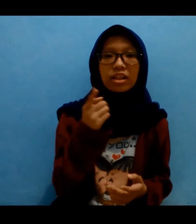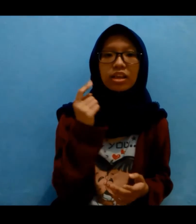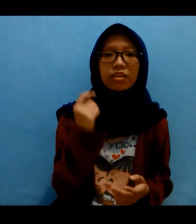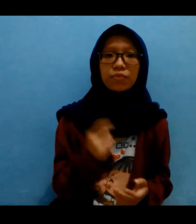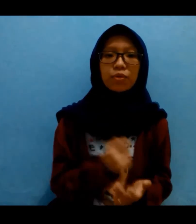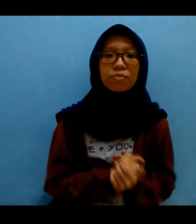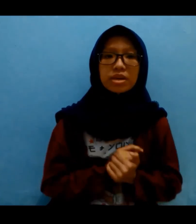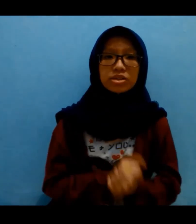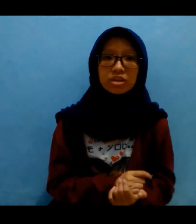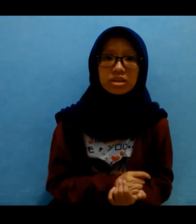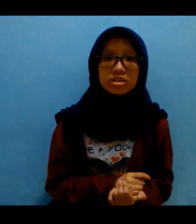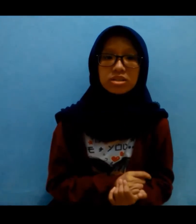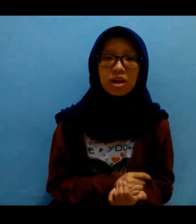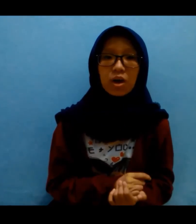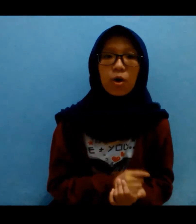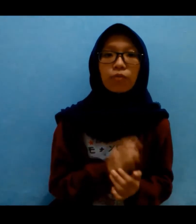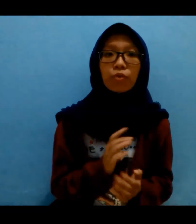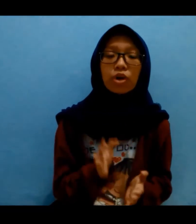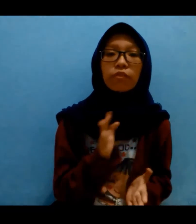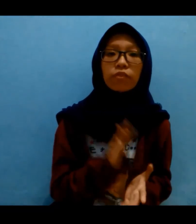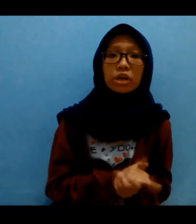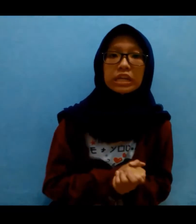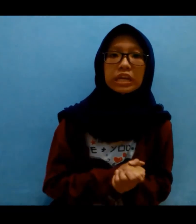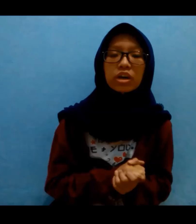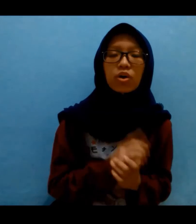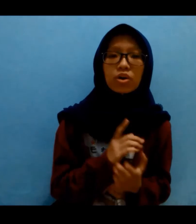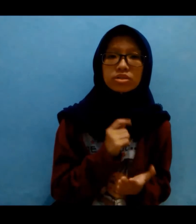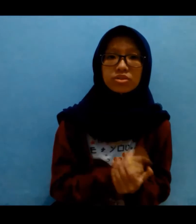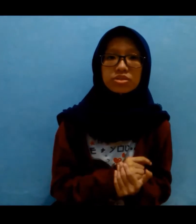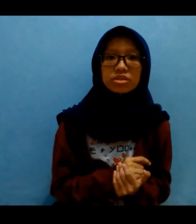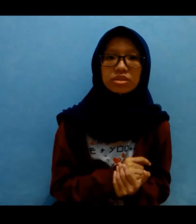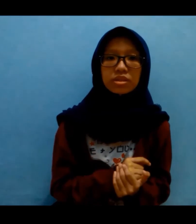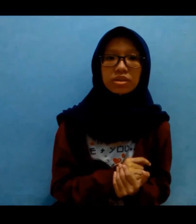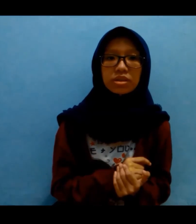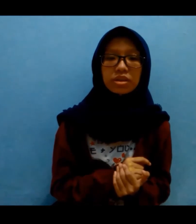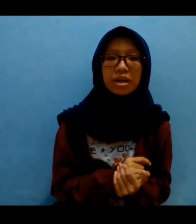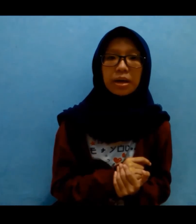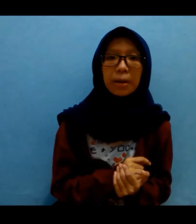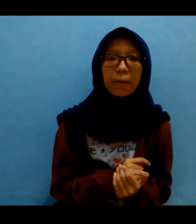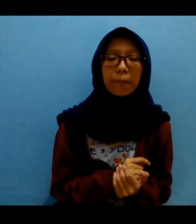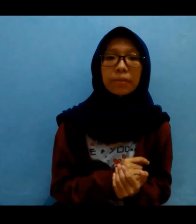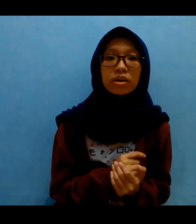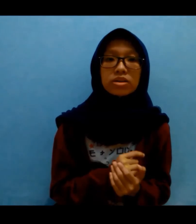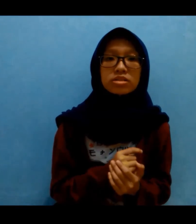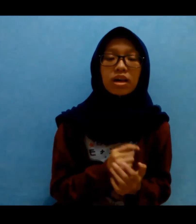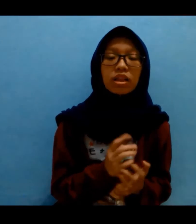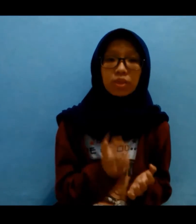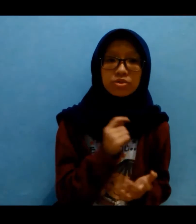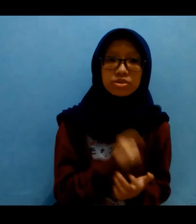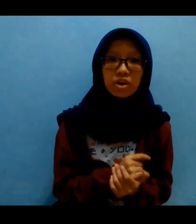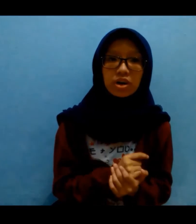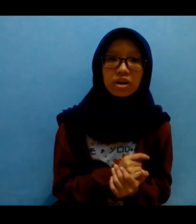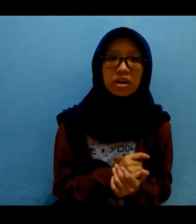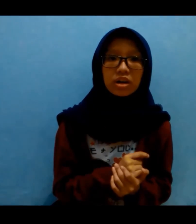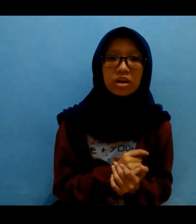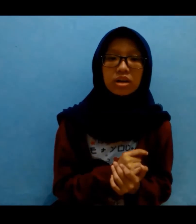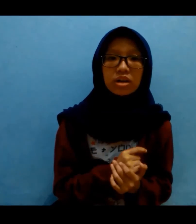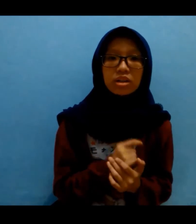real information for avoiding hoax news. Because those are